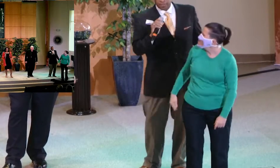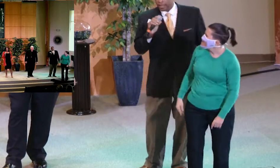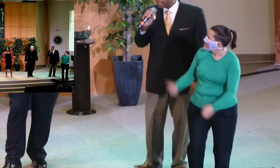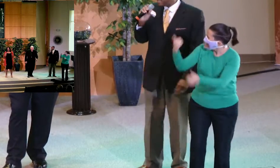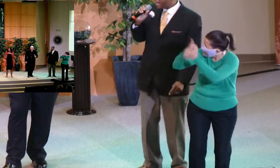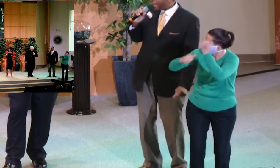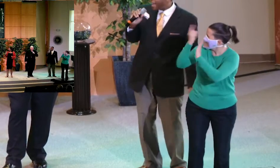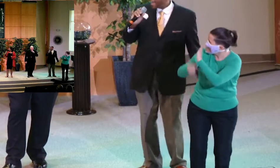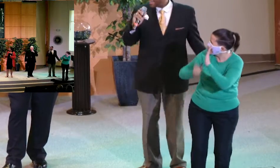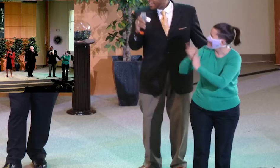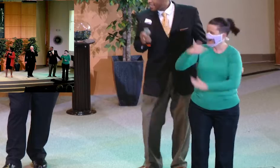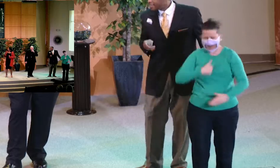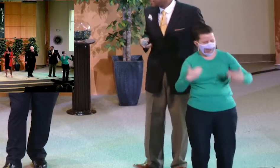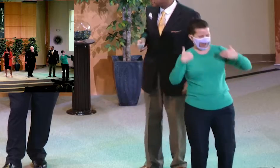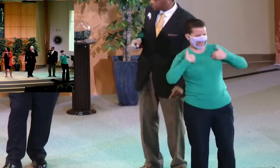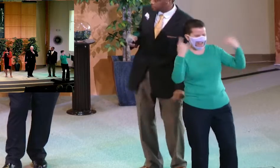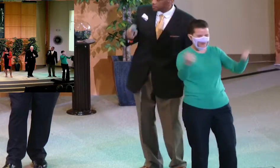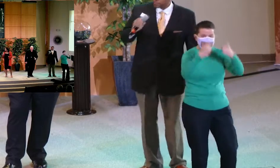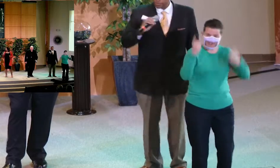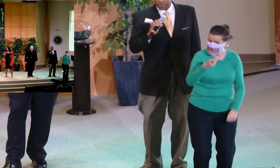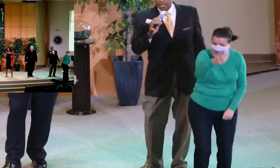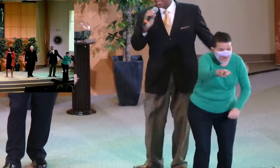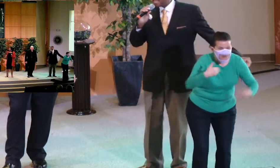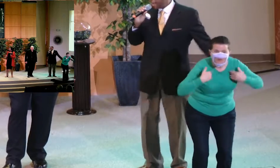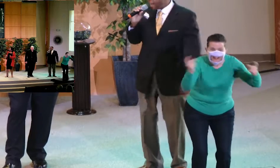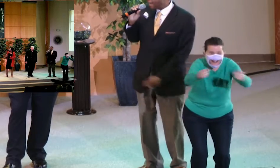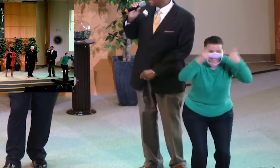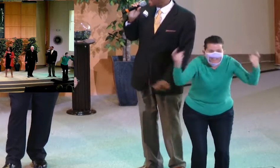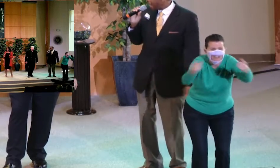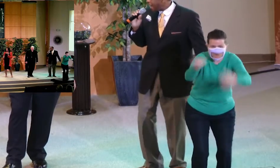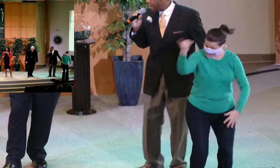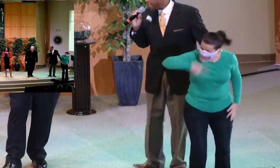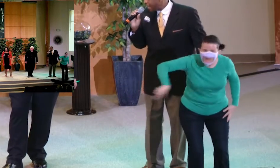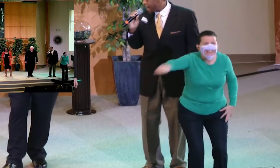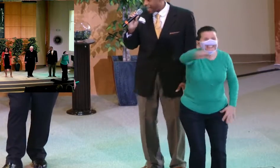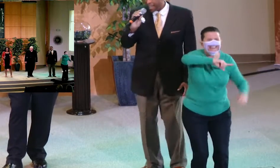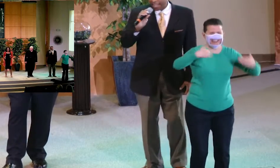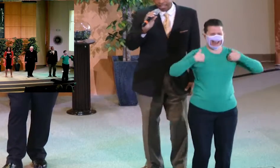I got the victory. You got the victory. We got the victory.